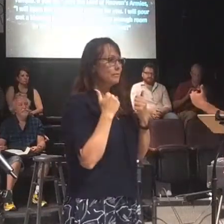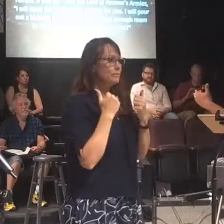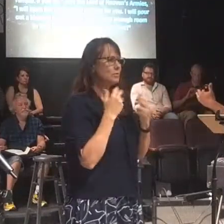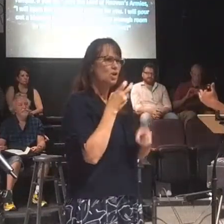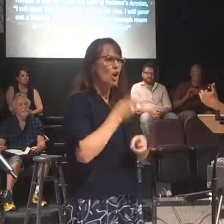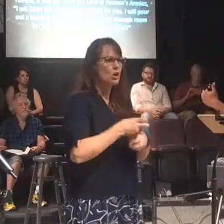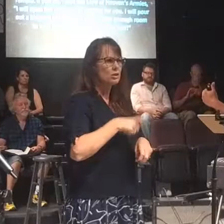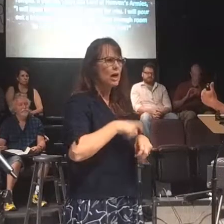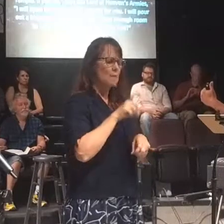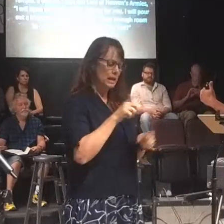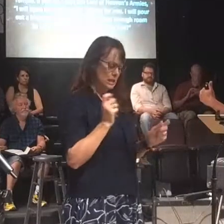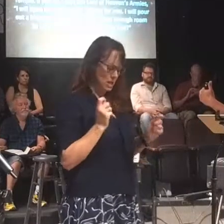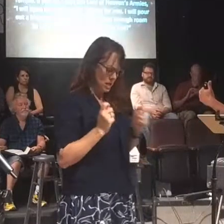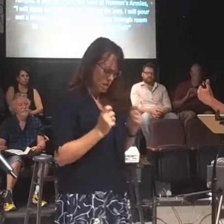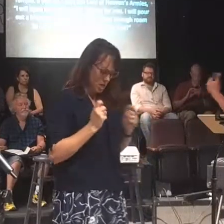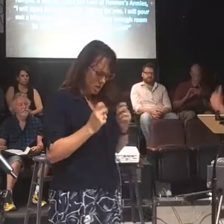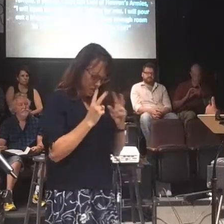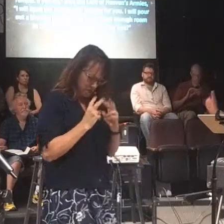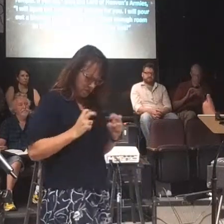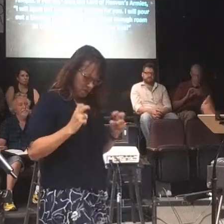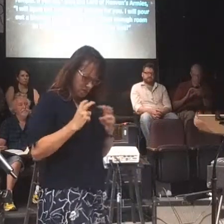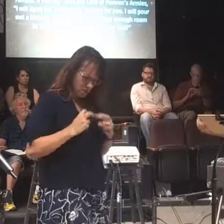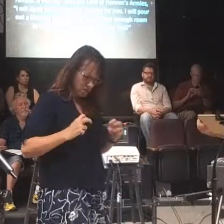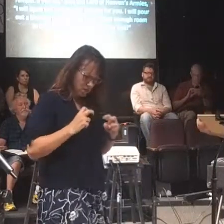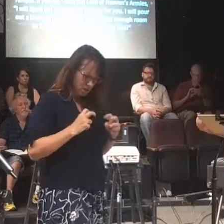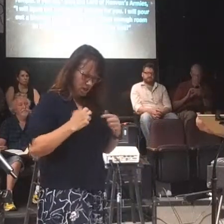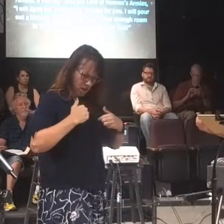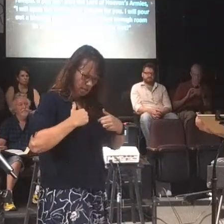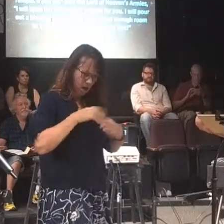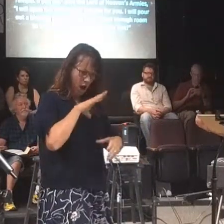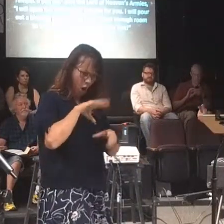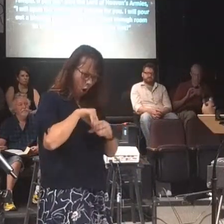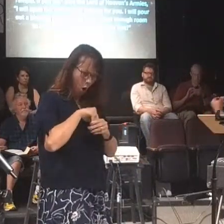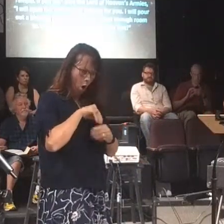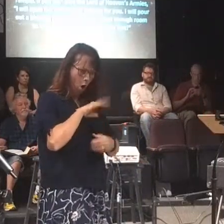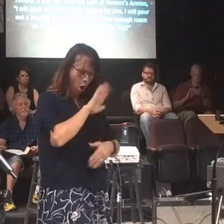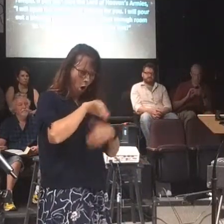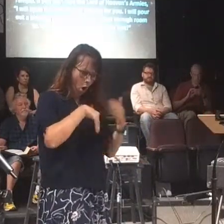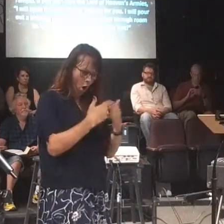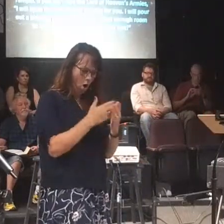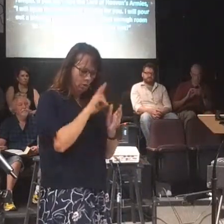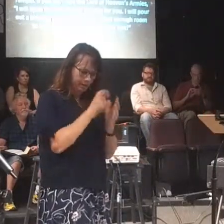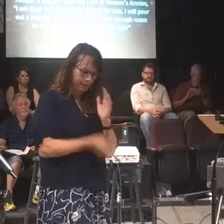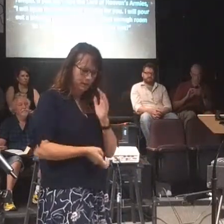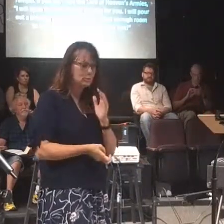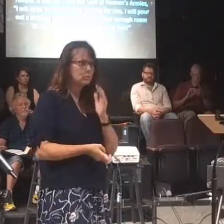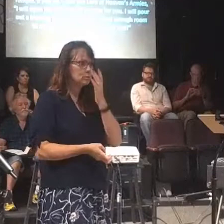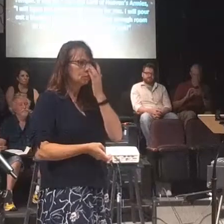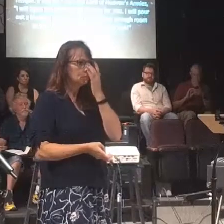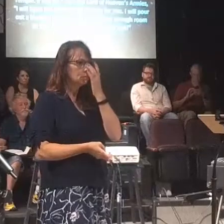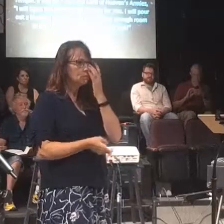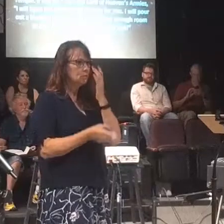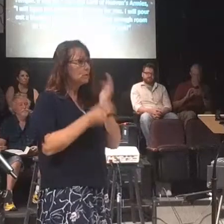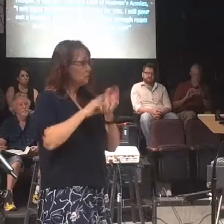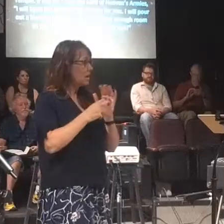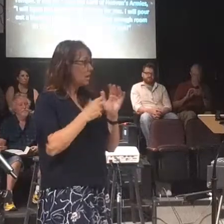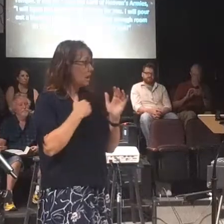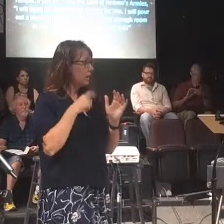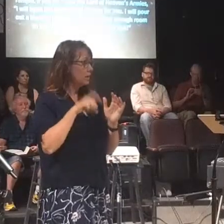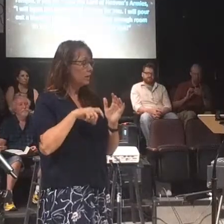time to reconsider if I'm all in or not. And to me, it was an exploration of prayer